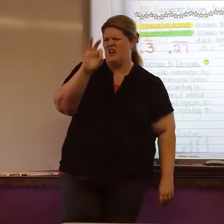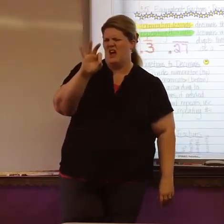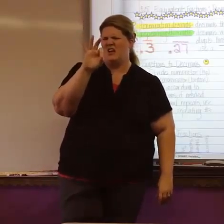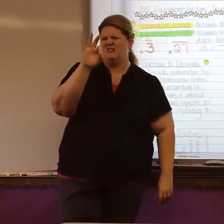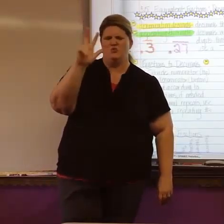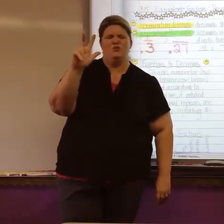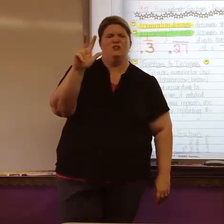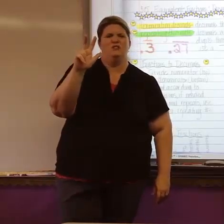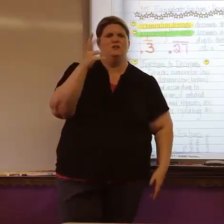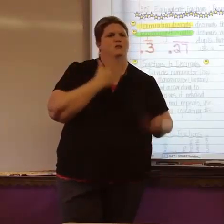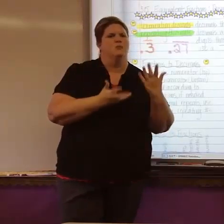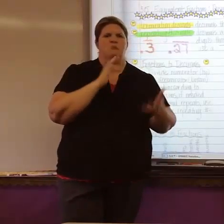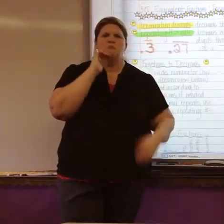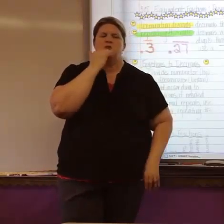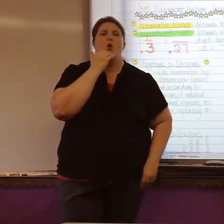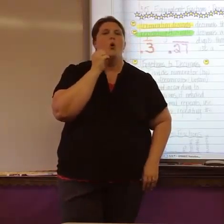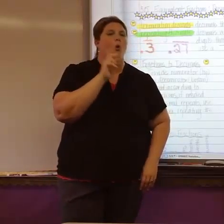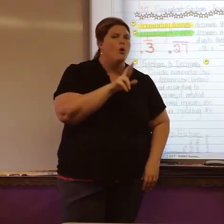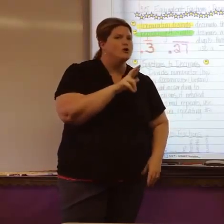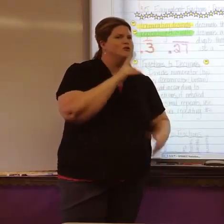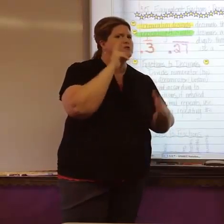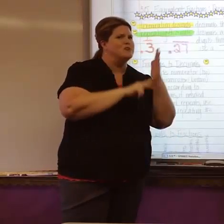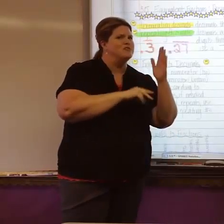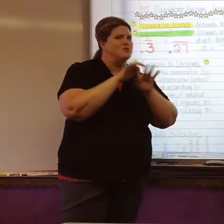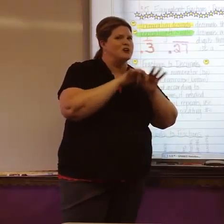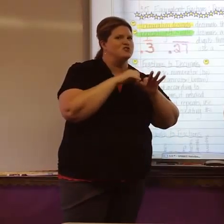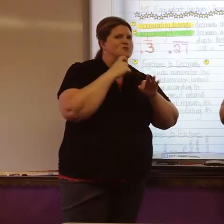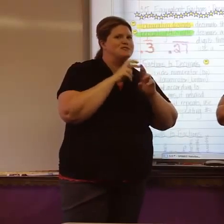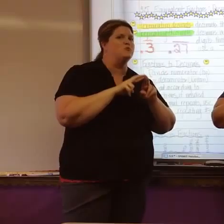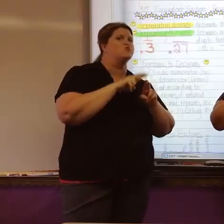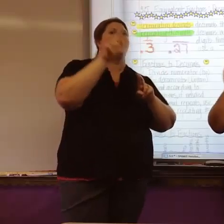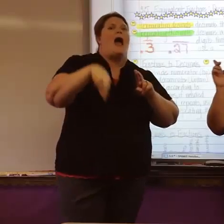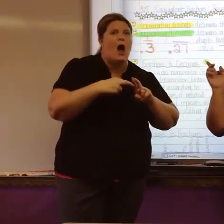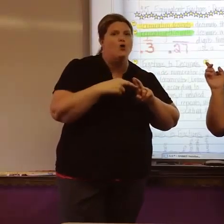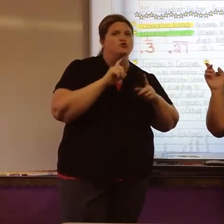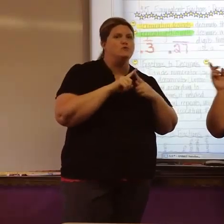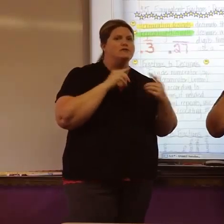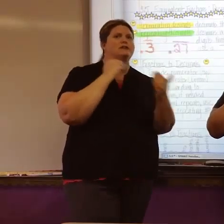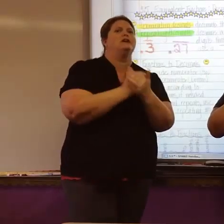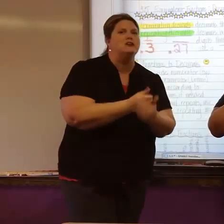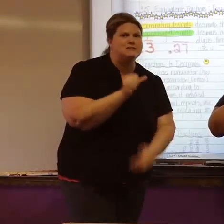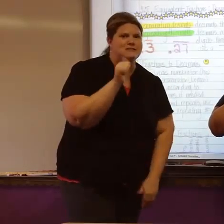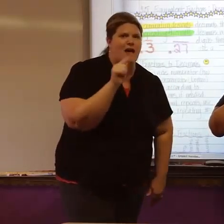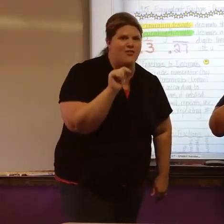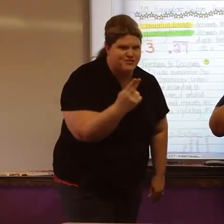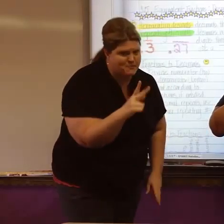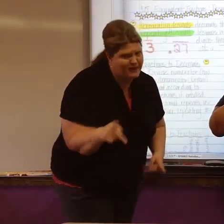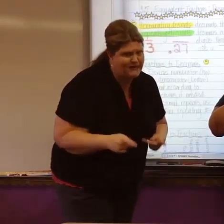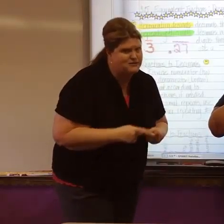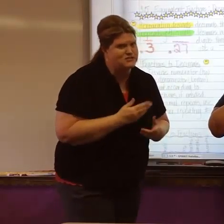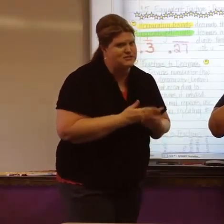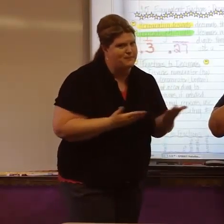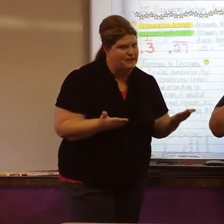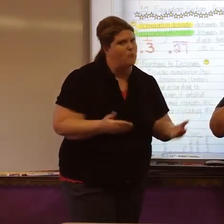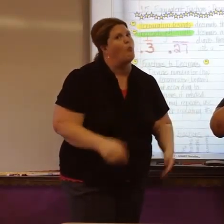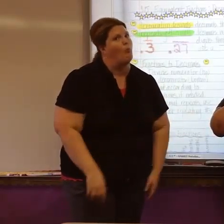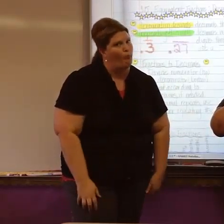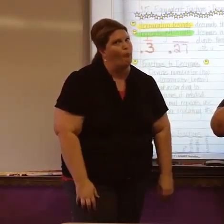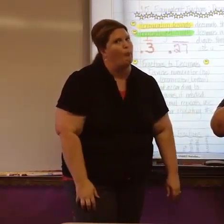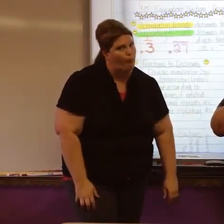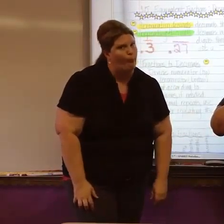19.1963214967993, you've probably made a mistake. Or you didn't read the directions where it said round to the nearest tenth place Which- or